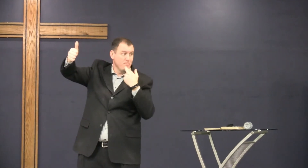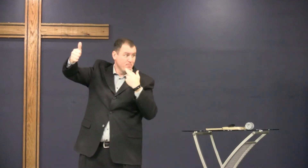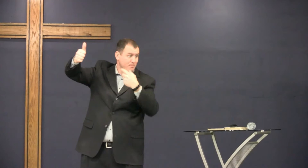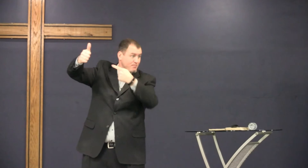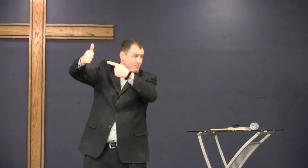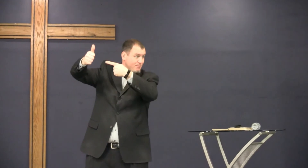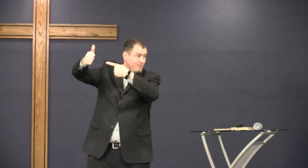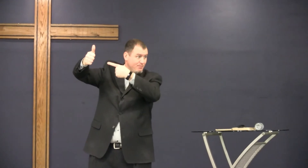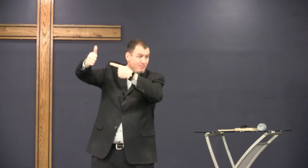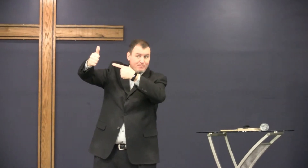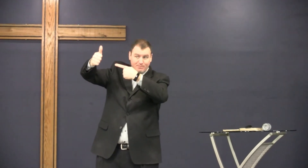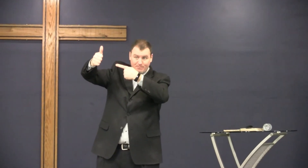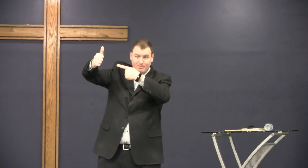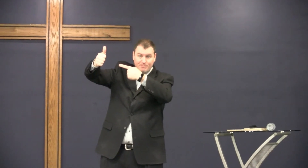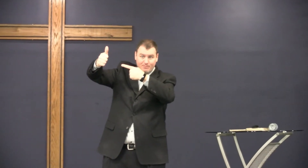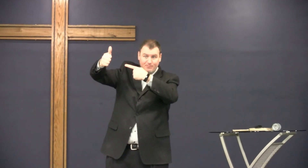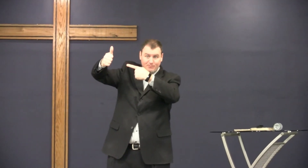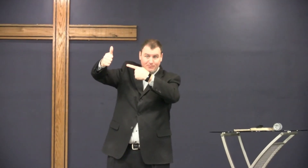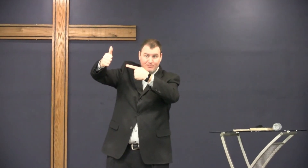Rome was.